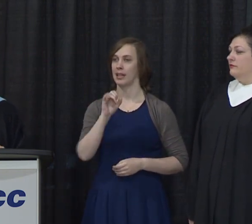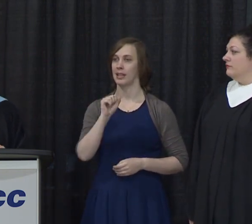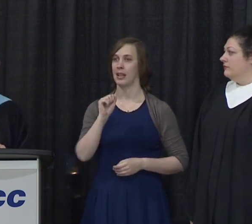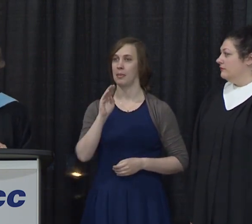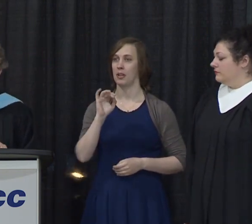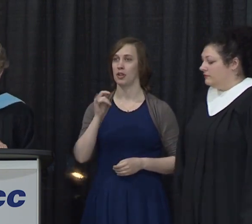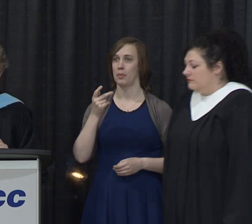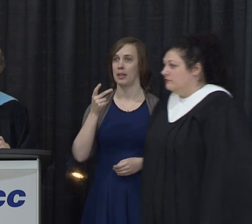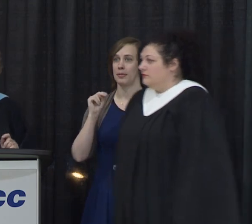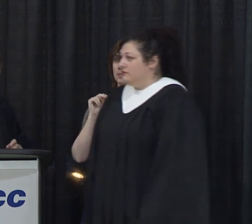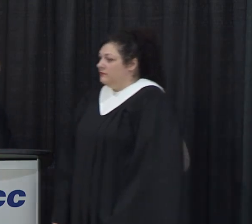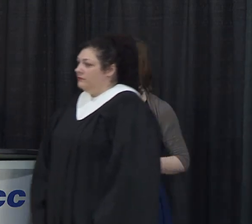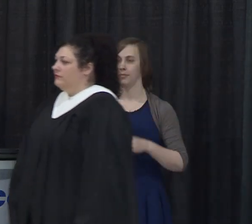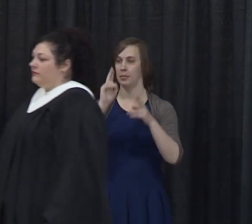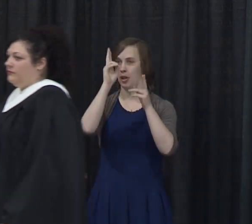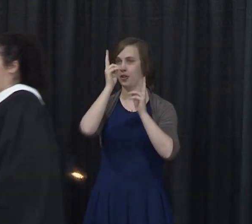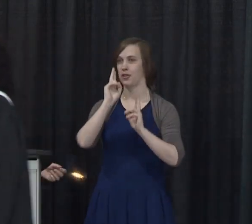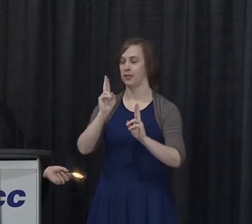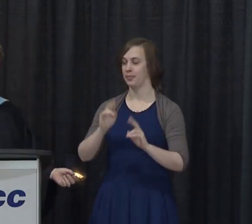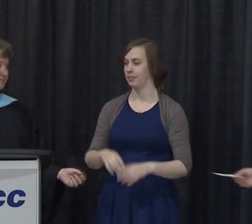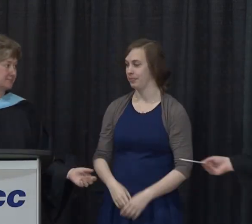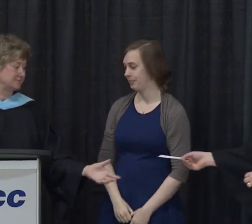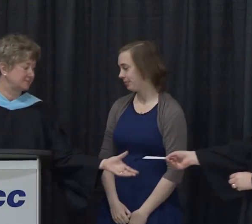Lisa Benjamin, honors.